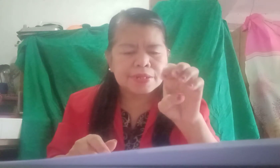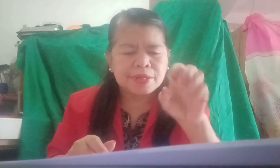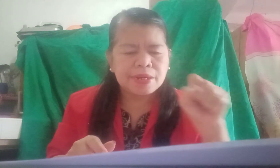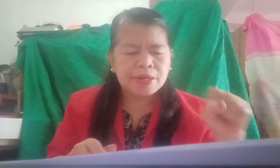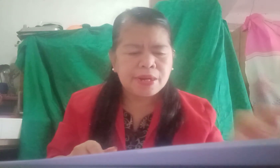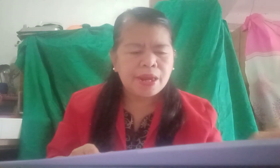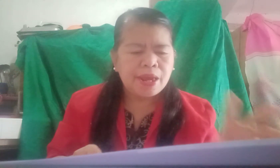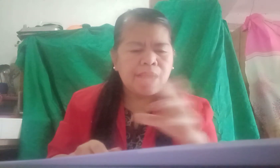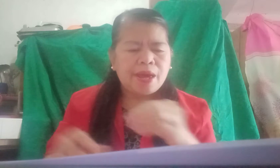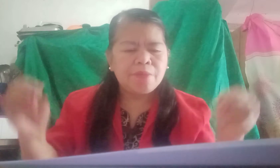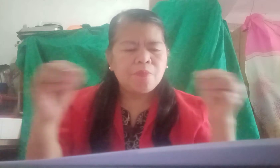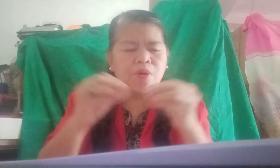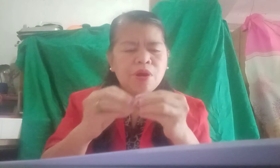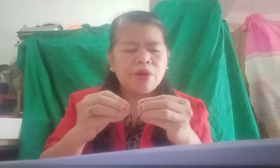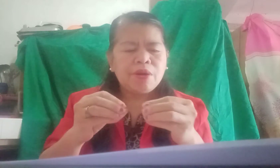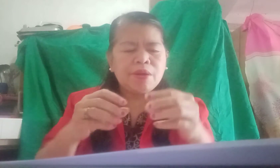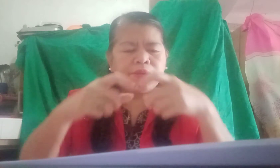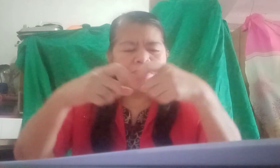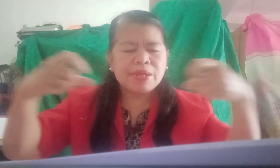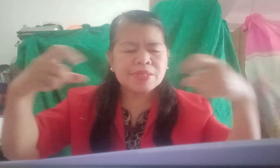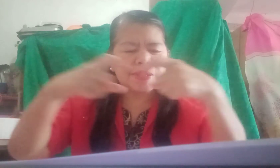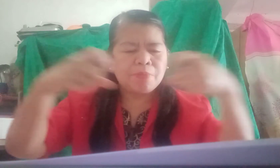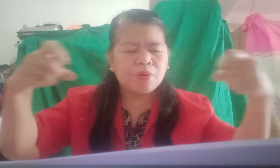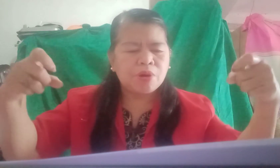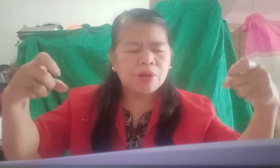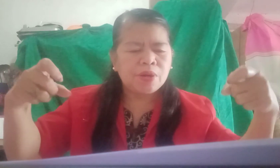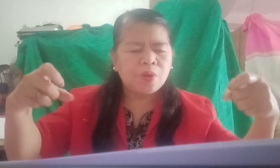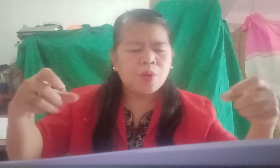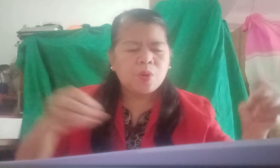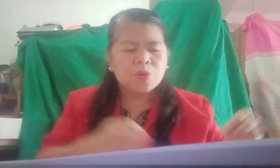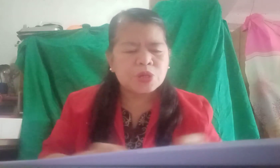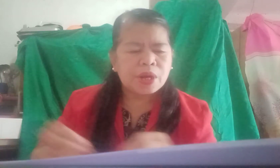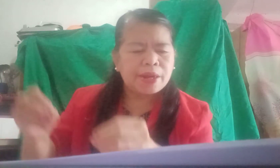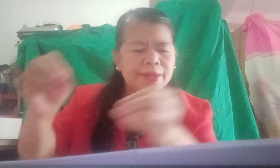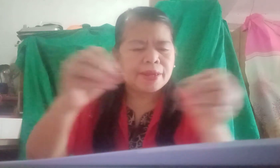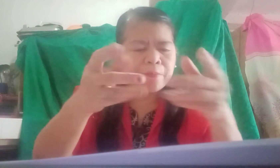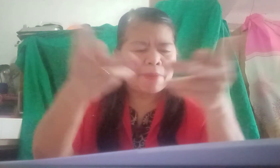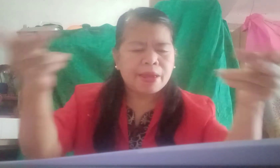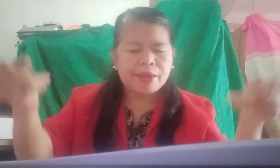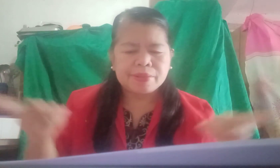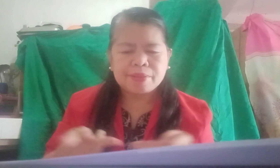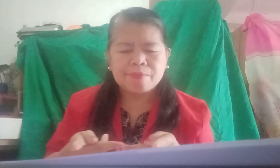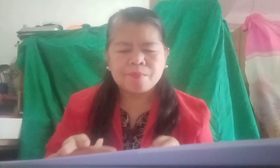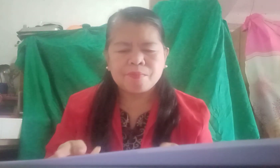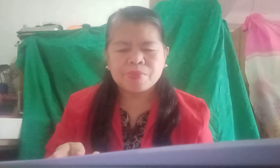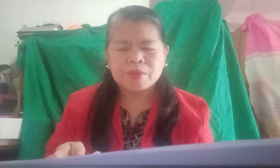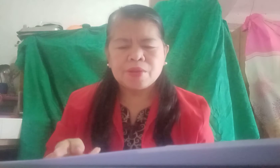denser, and more flexible oceanic plate